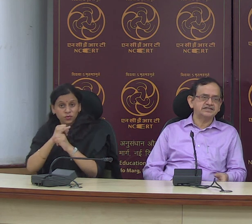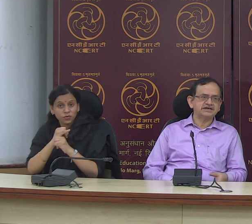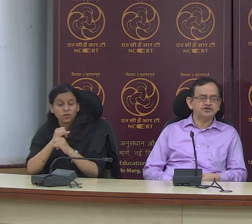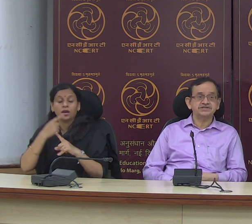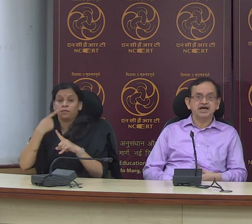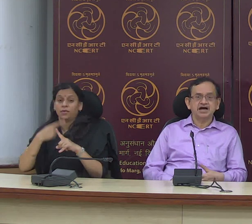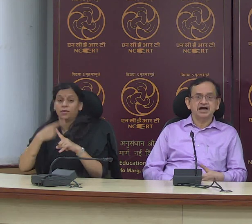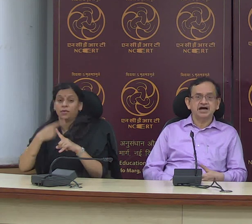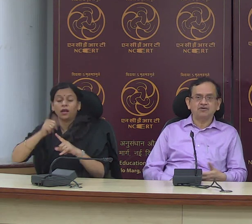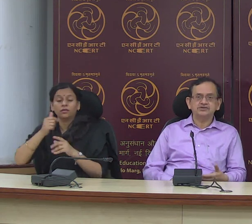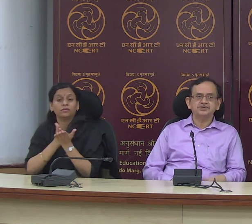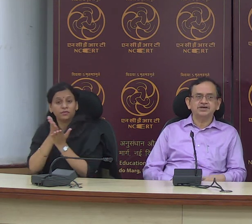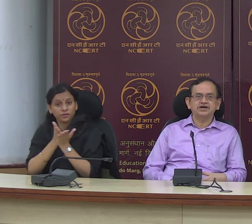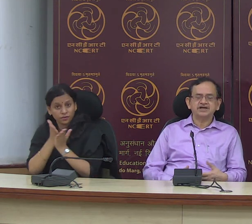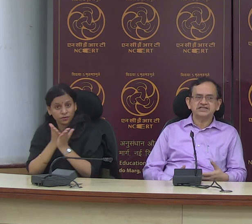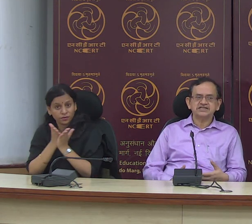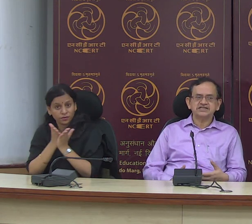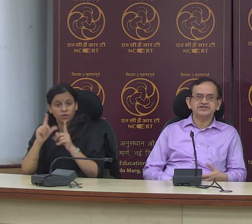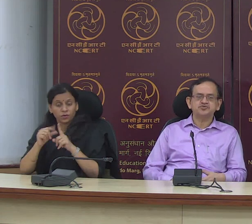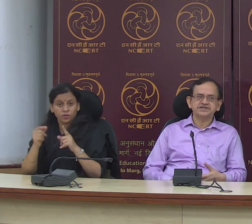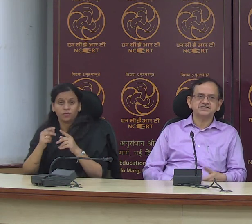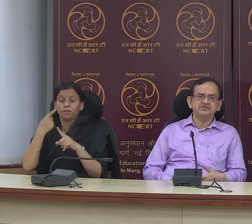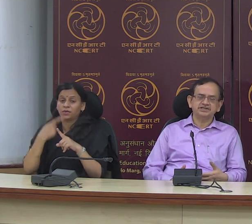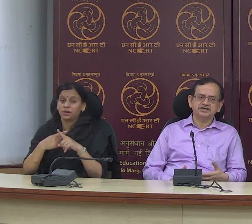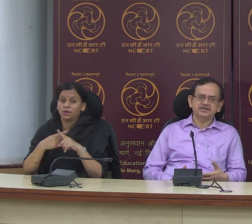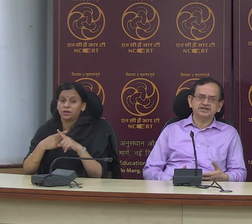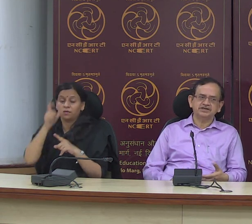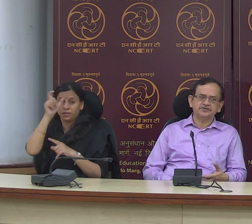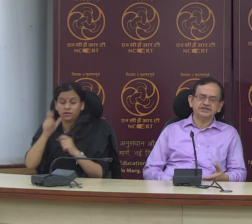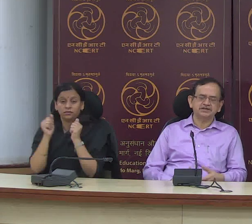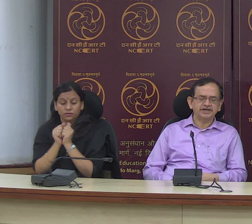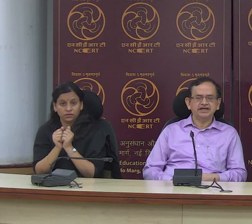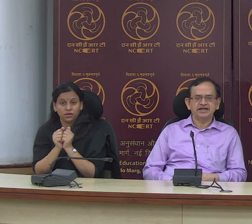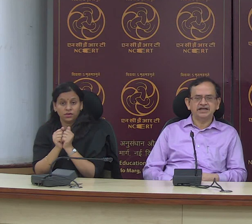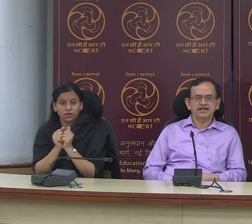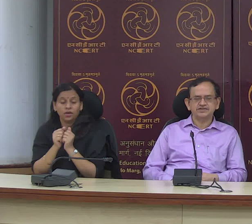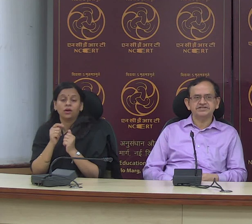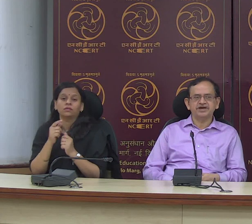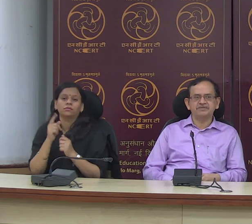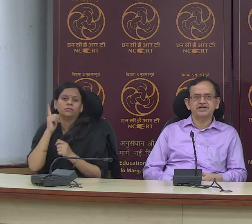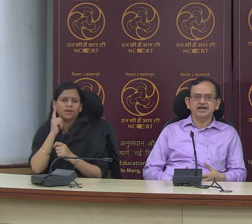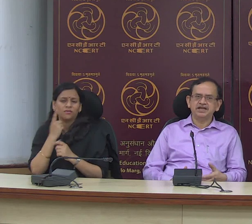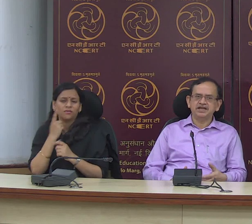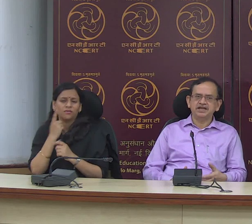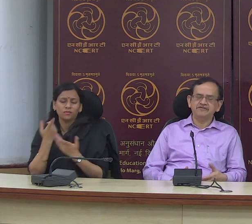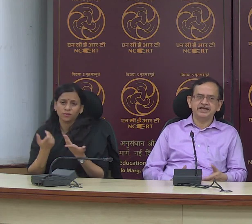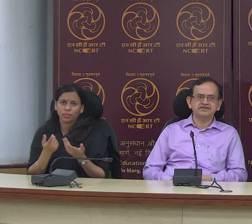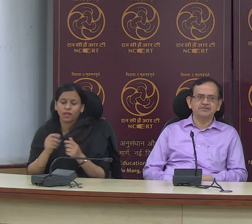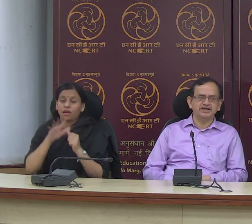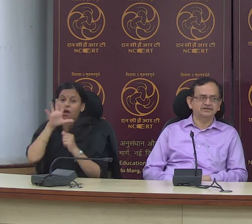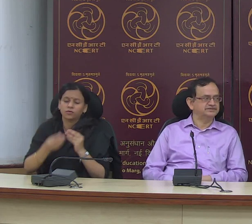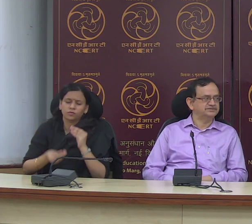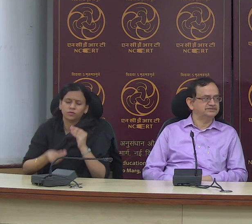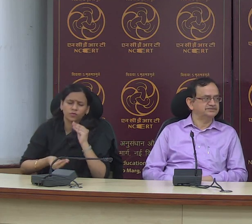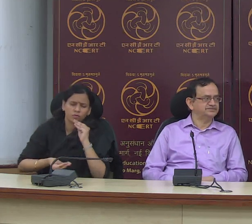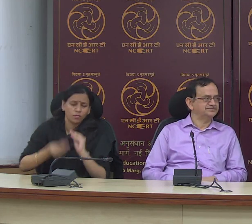other establishments are also transmitted to persons with hearing and speech impairment in a very accessible